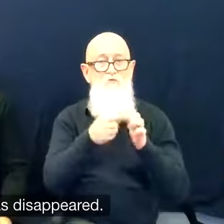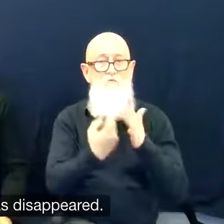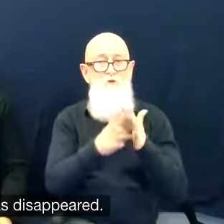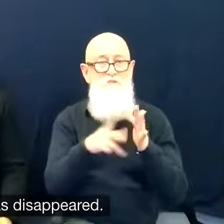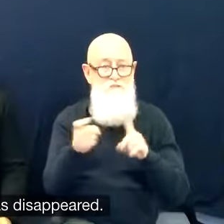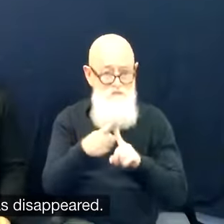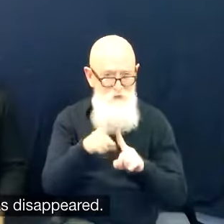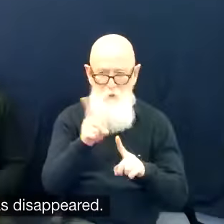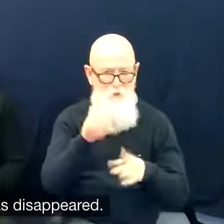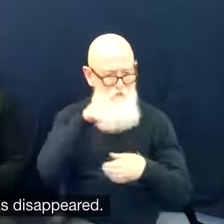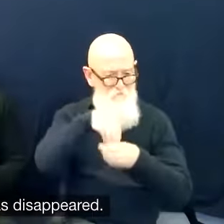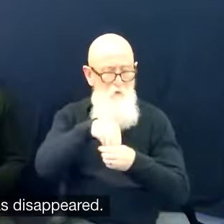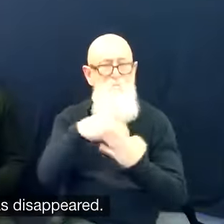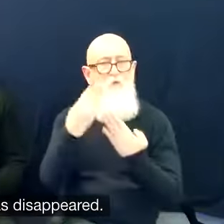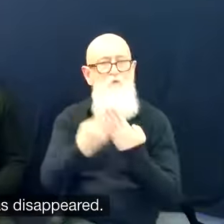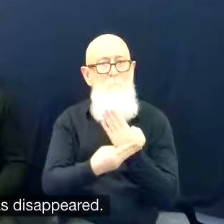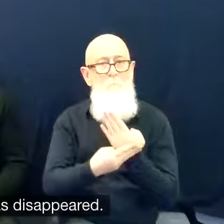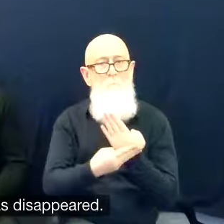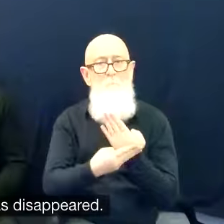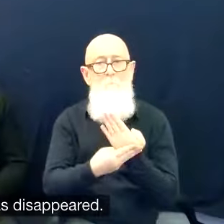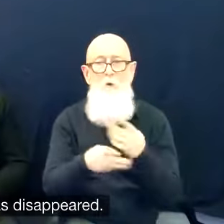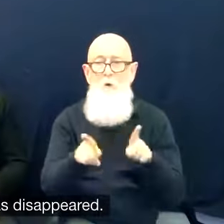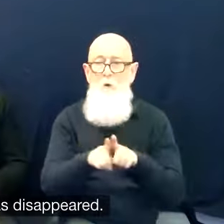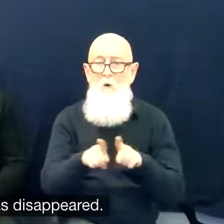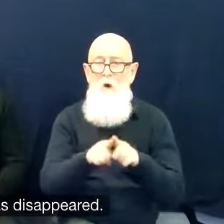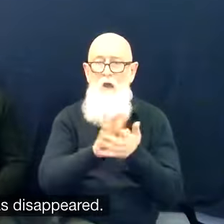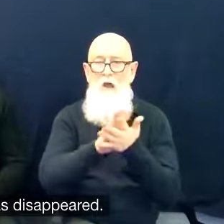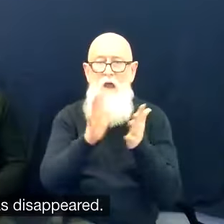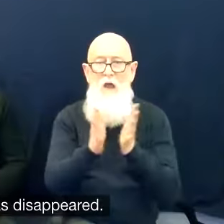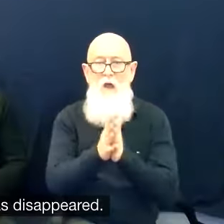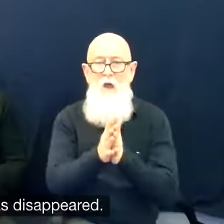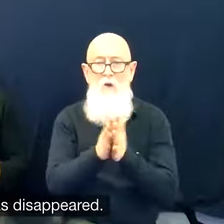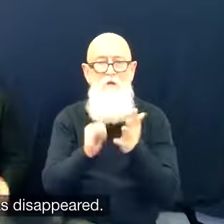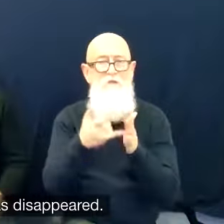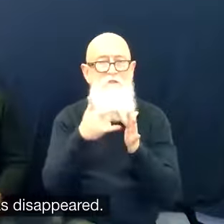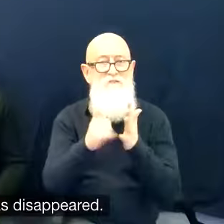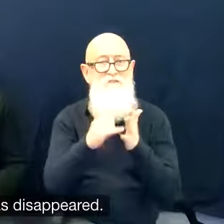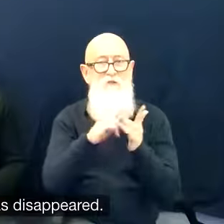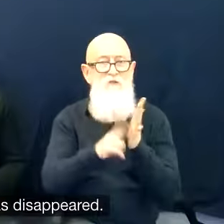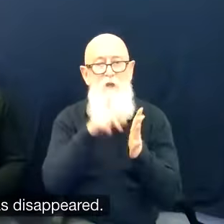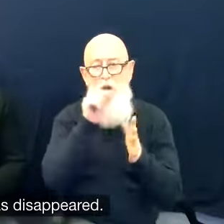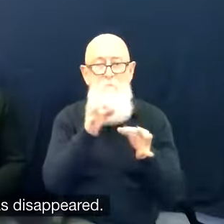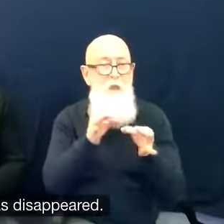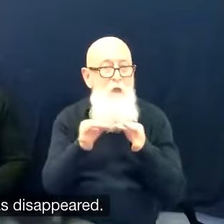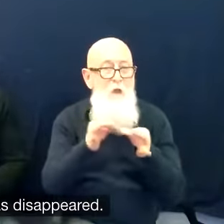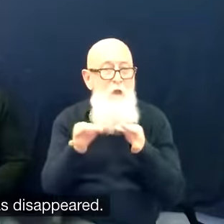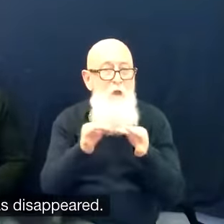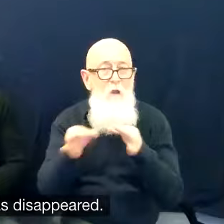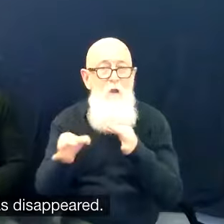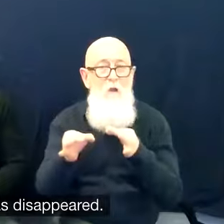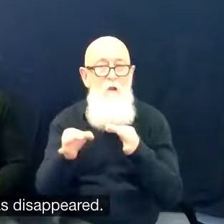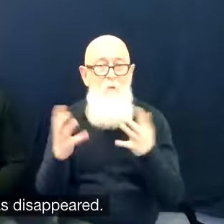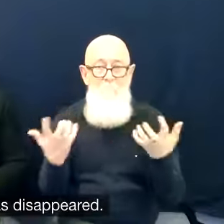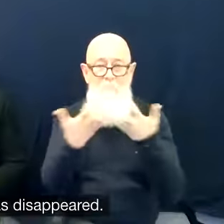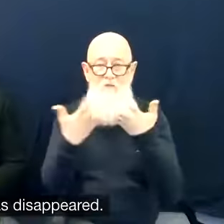program, and how the session will be planned out, the matchmaking of mentees